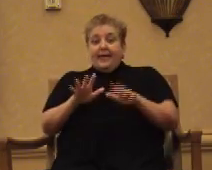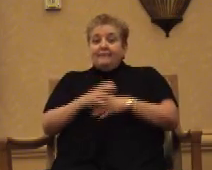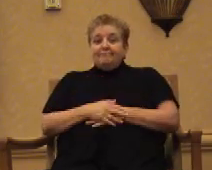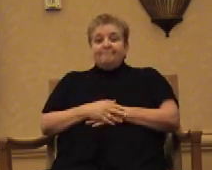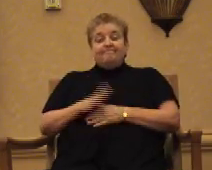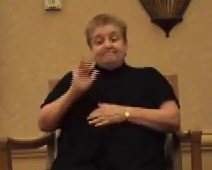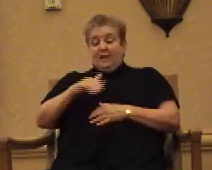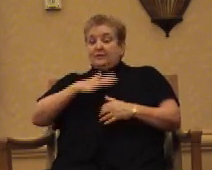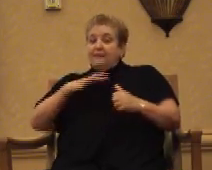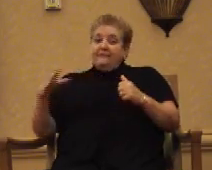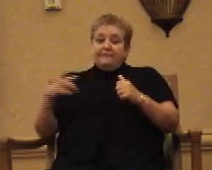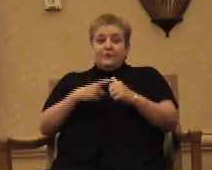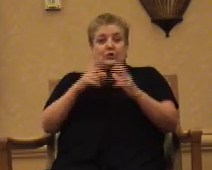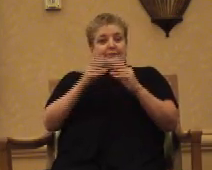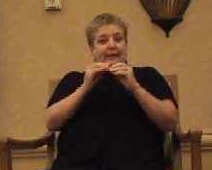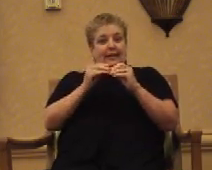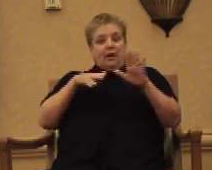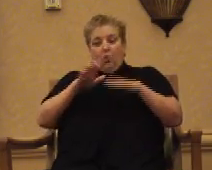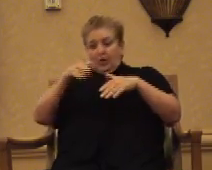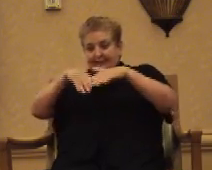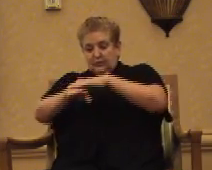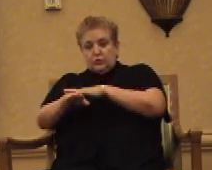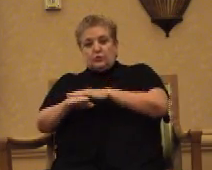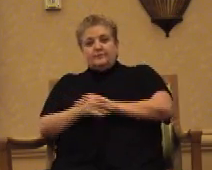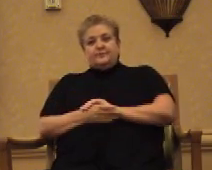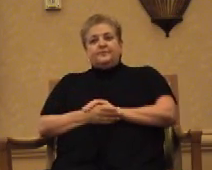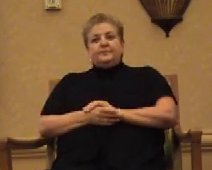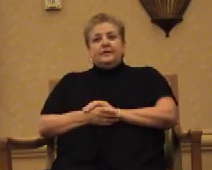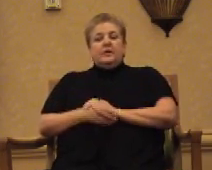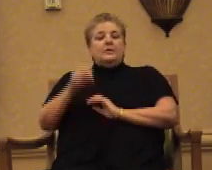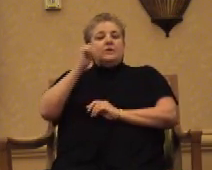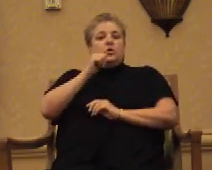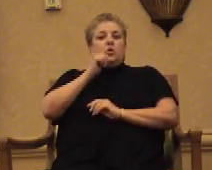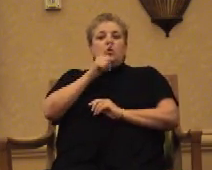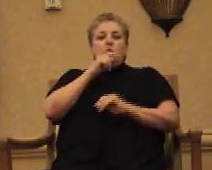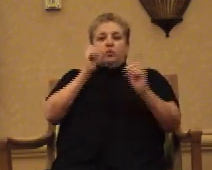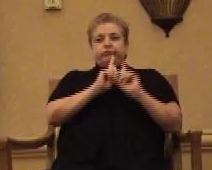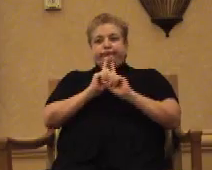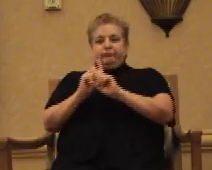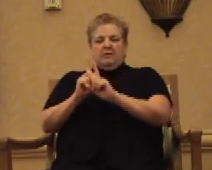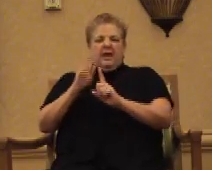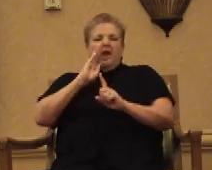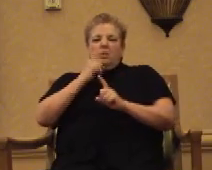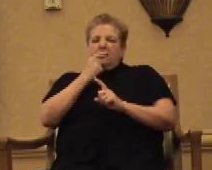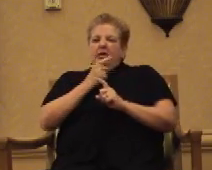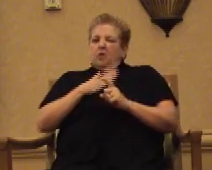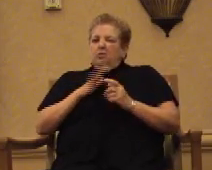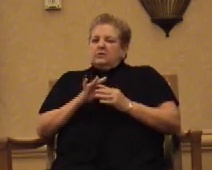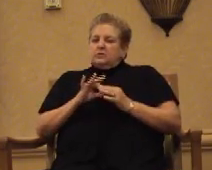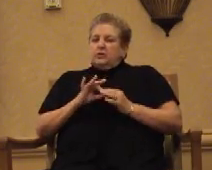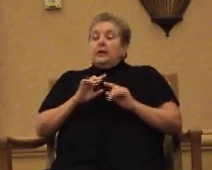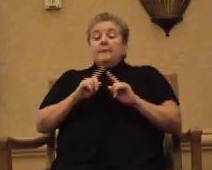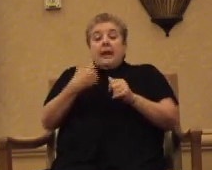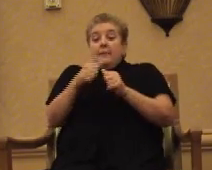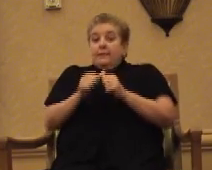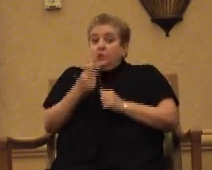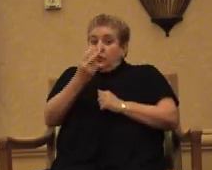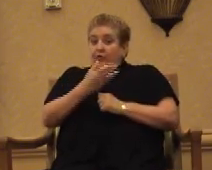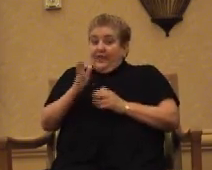walked over to by a girl. Hopefully I'll tell it in my story, but I do remember two things she told me on that walk